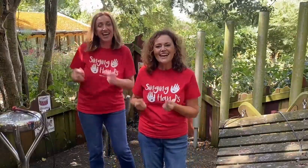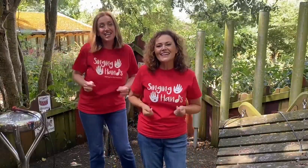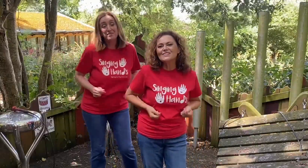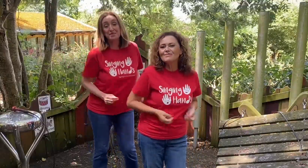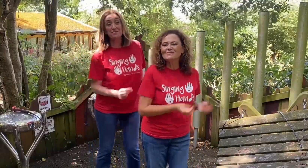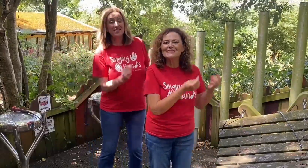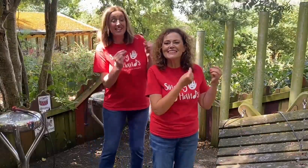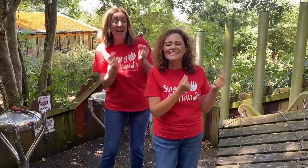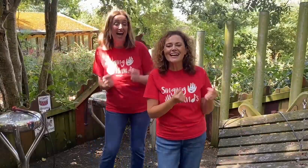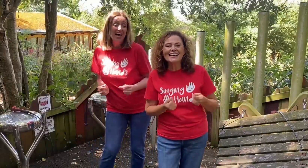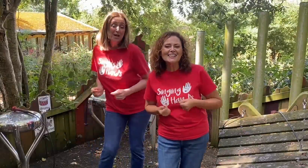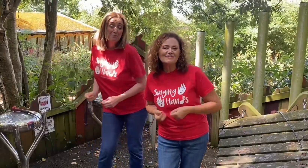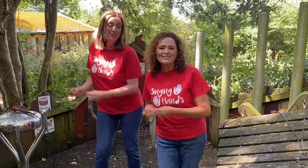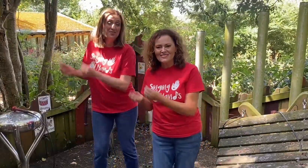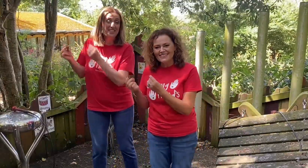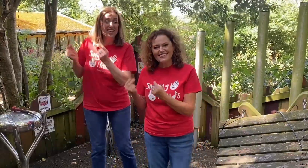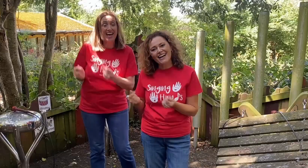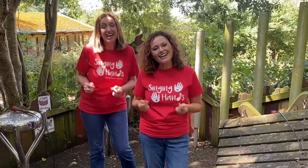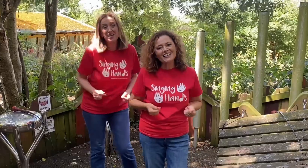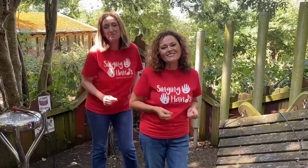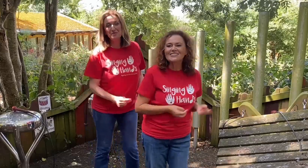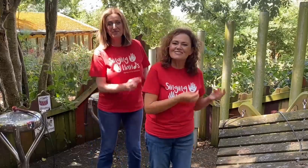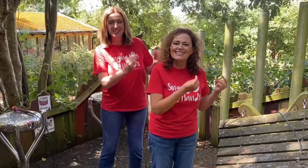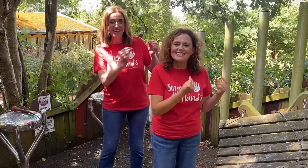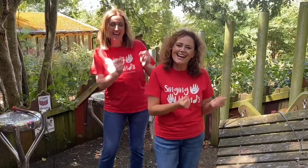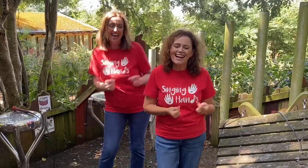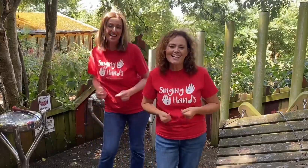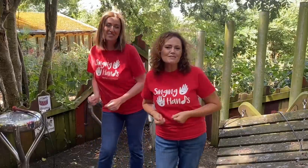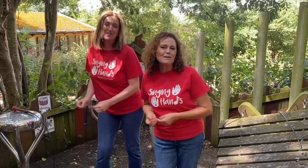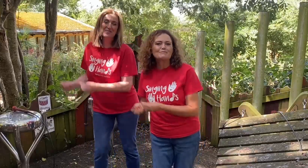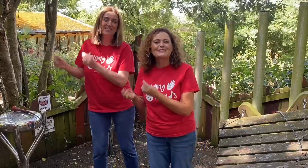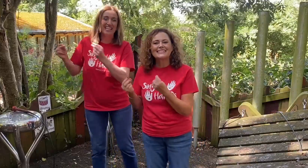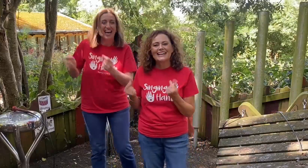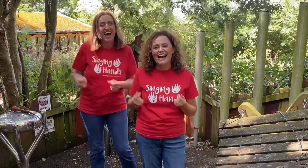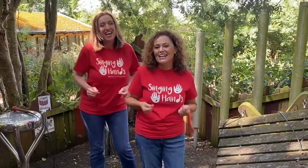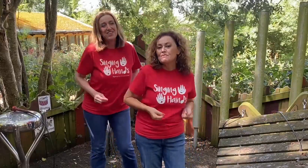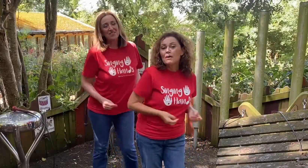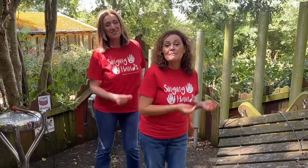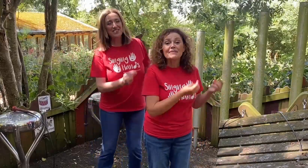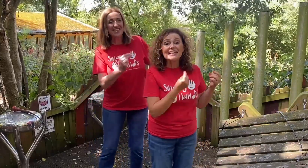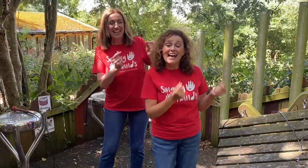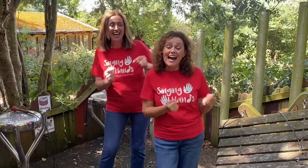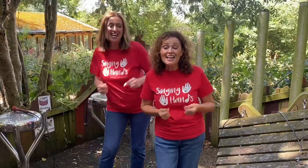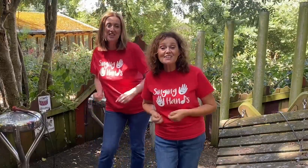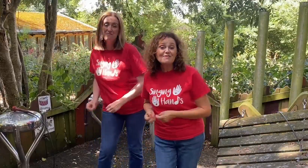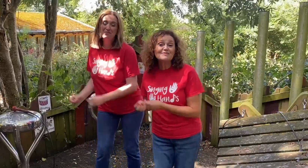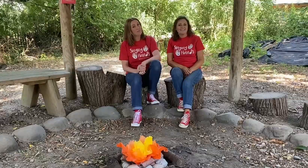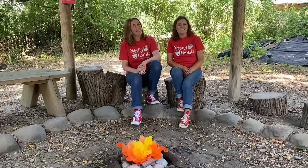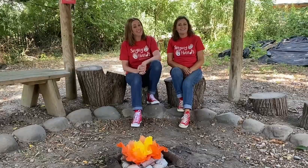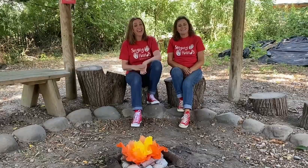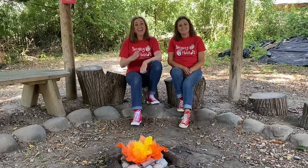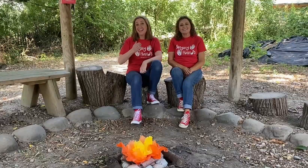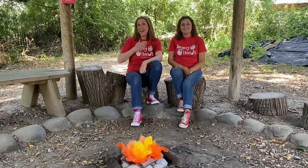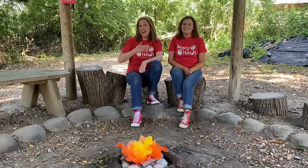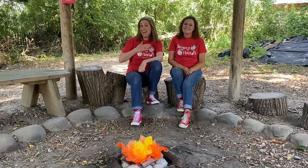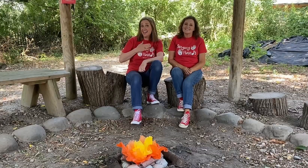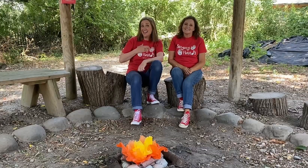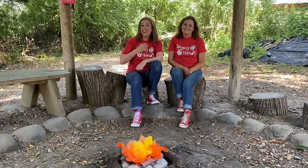de-ahh-da, boom de-ahh-da, boom de-ahh-da, boom de-ahh-da, boom de-ahh-da, boom de-ahh-da, boom de-ahh-da. I like